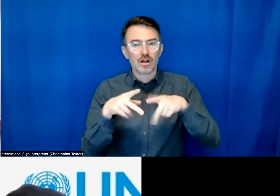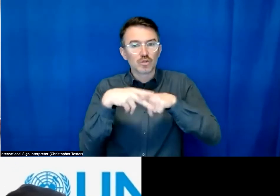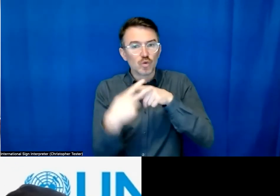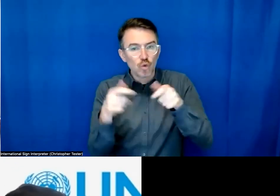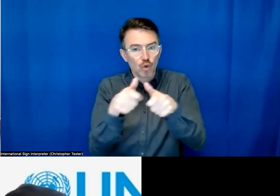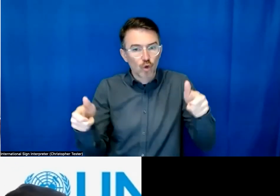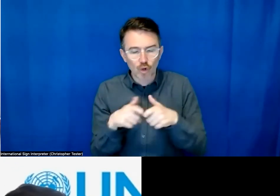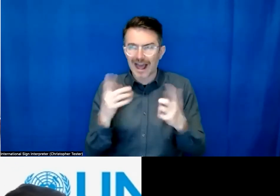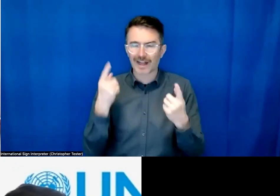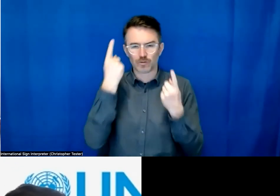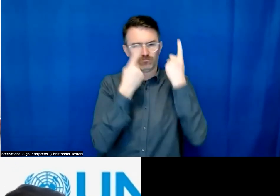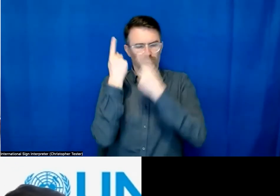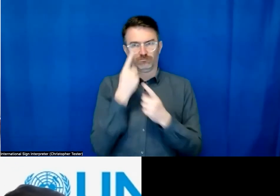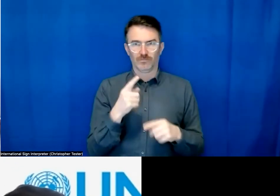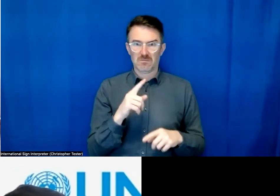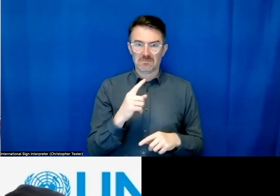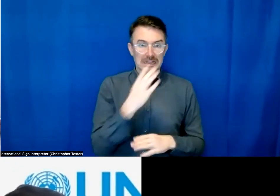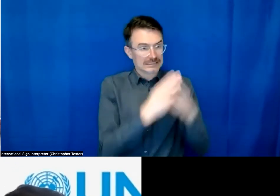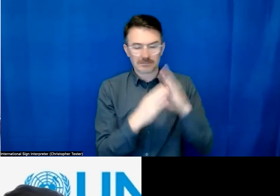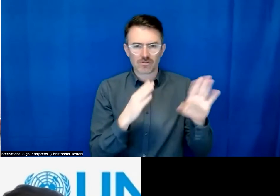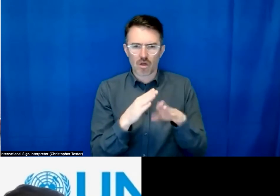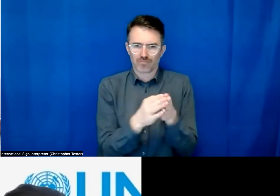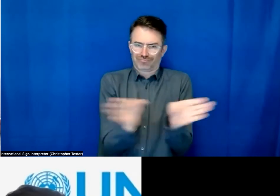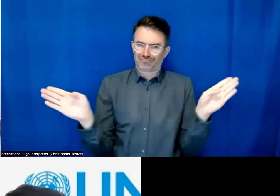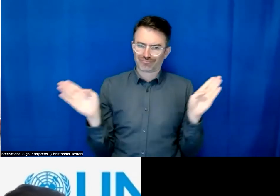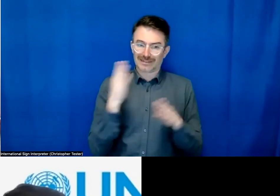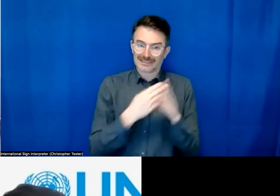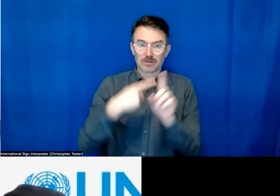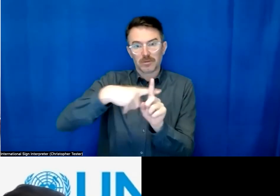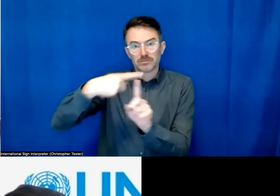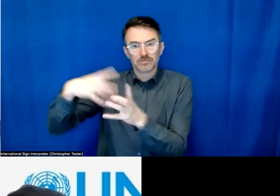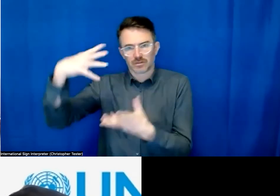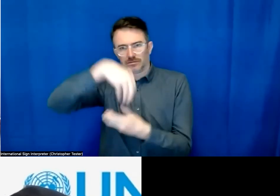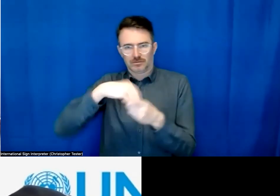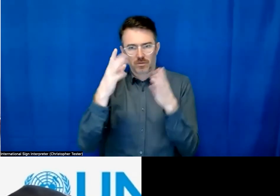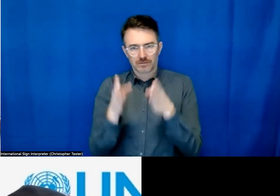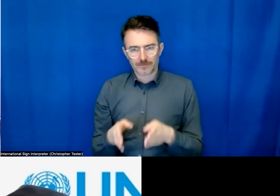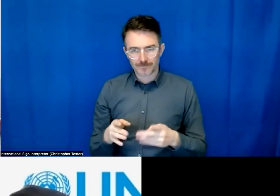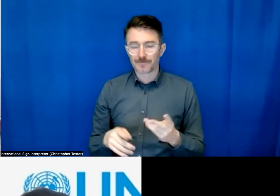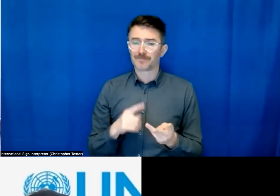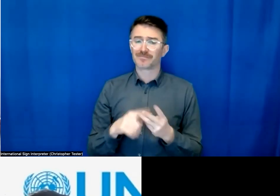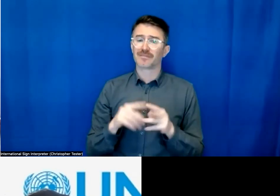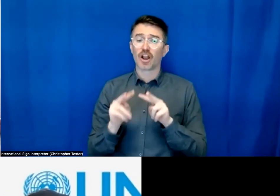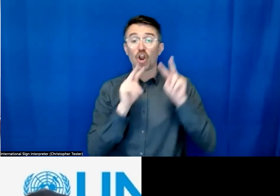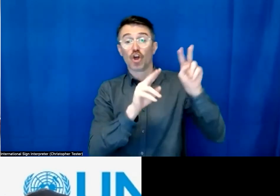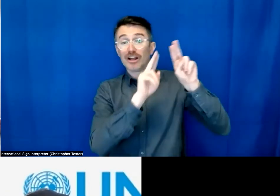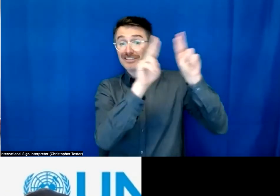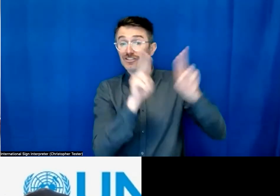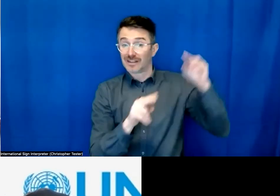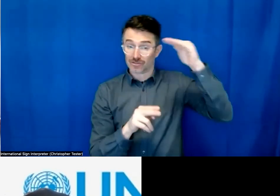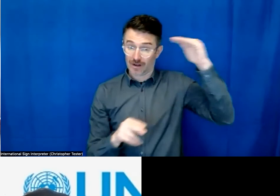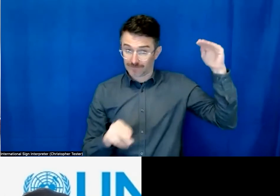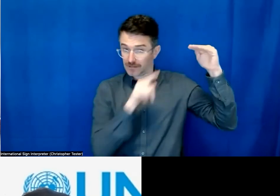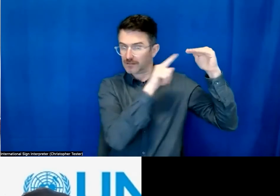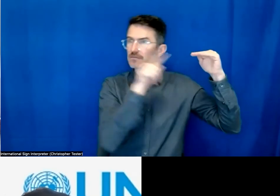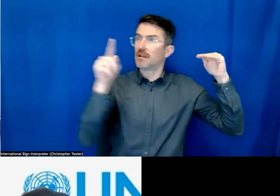level, intergovernmental level, also has the elements of both gender, primarily gender, of course, and then now we are looking